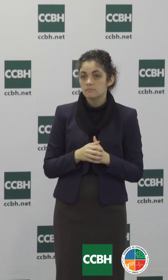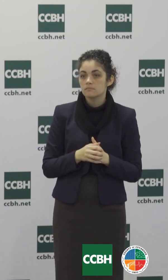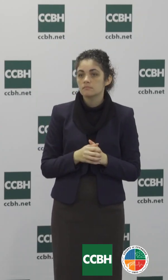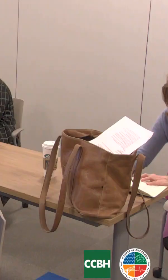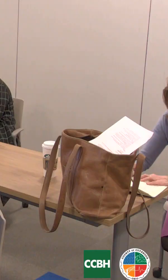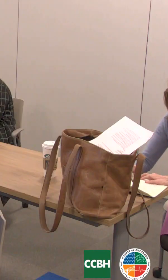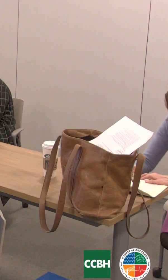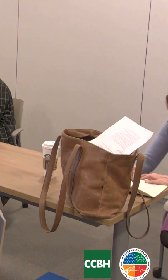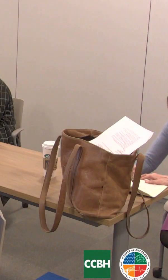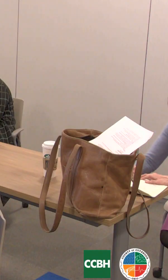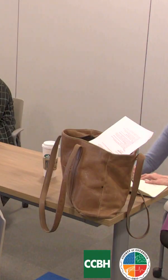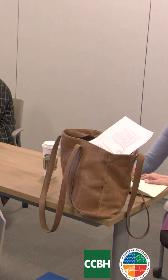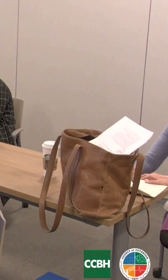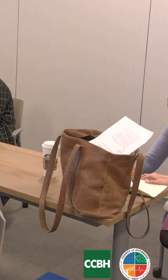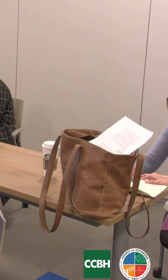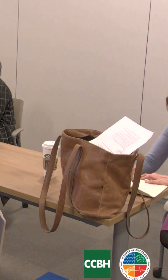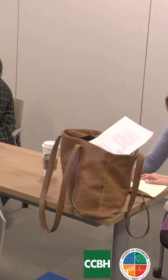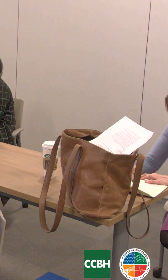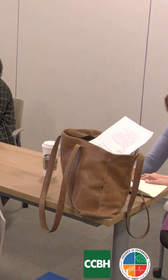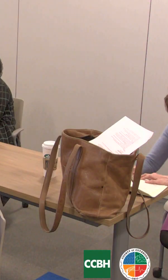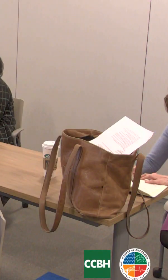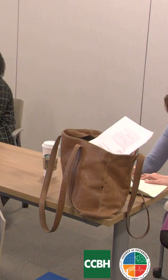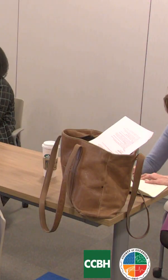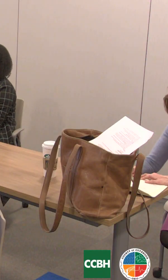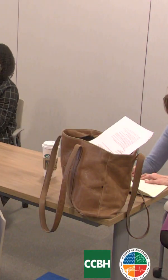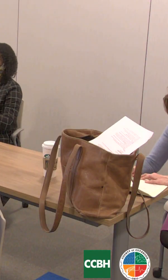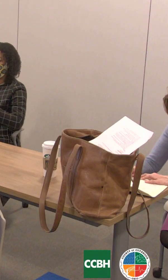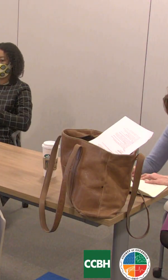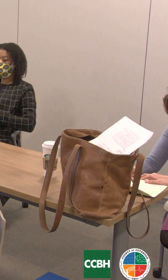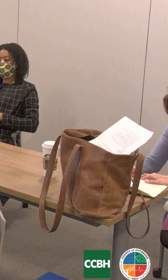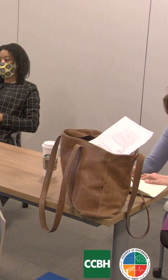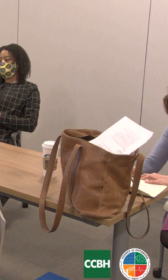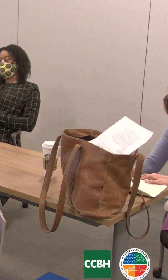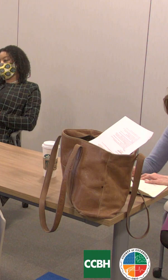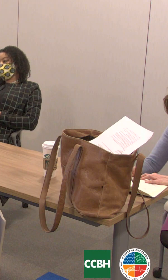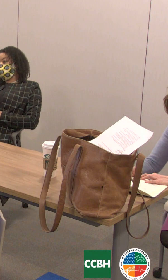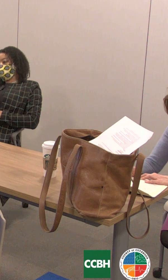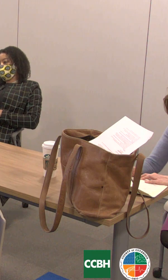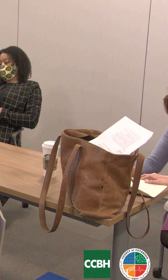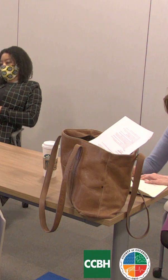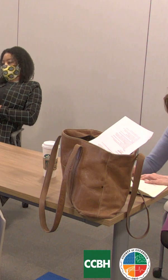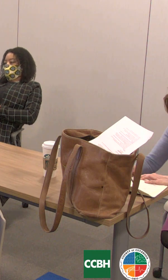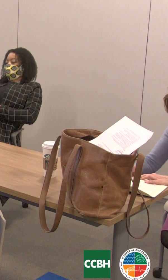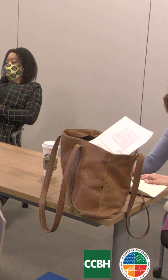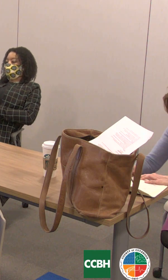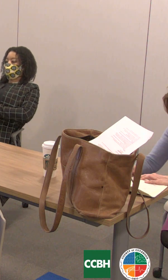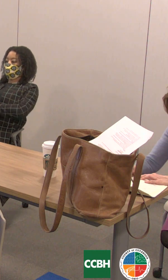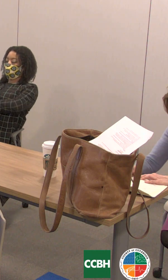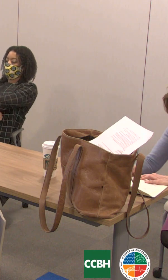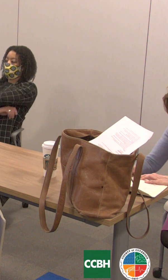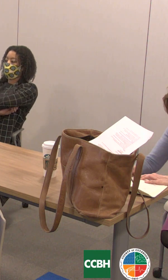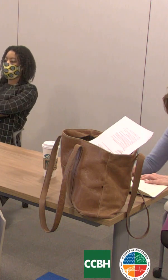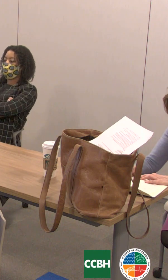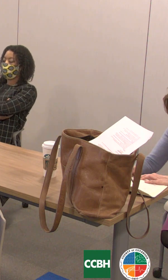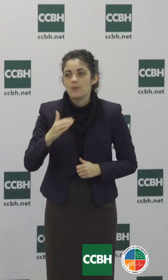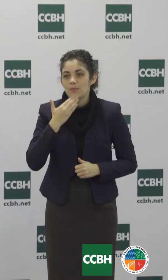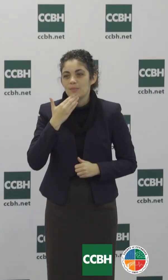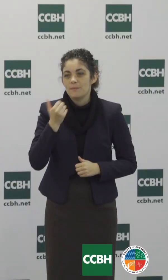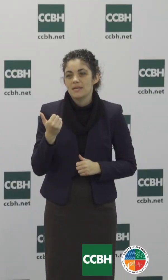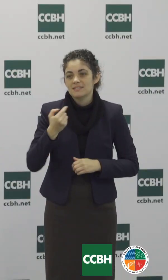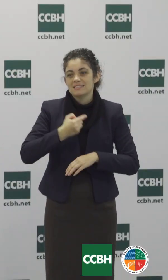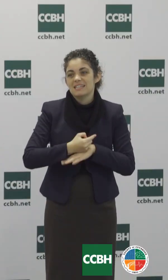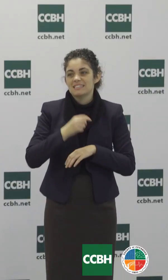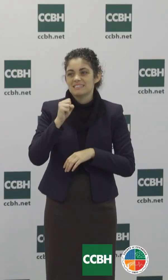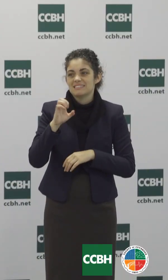Is May 1st in the best interest of the health of Cuyahoga County? I don't know what the best date is,